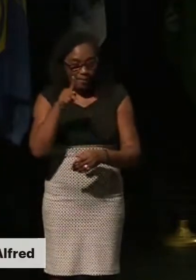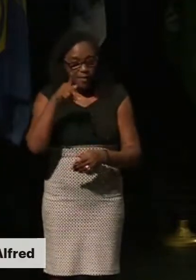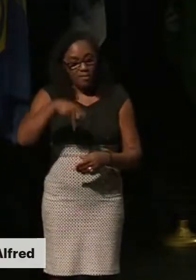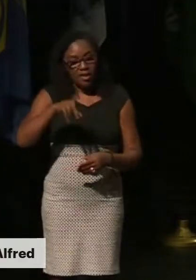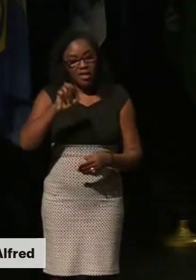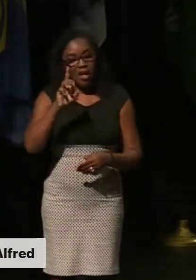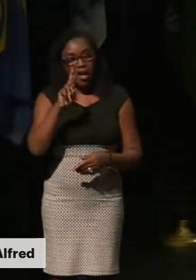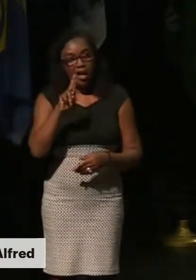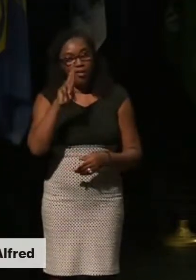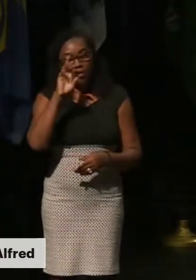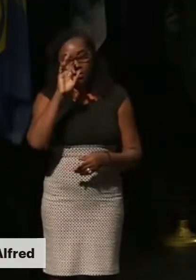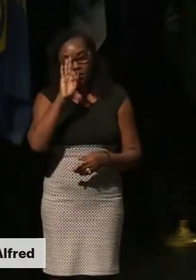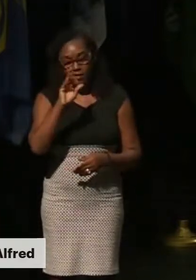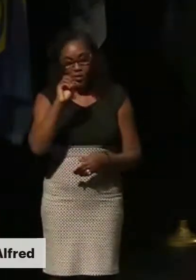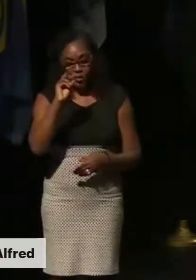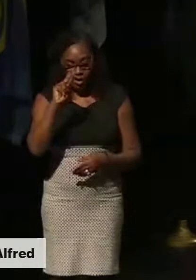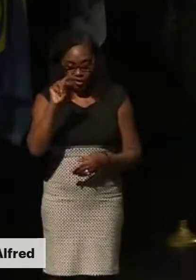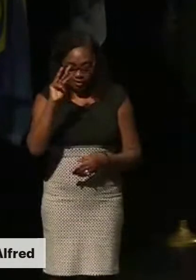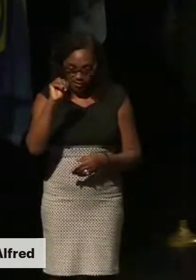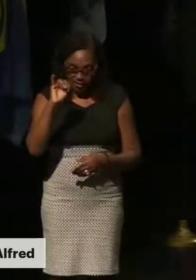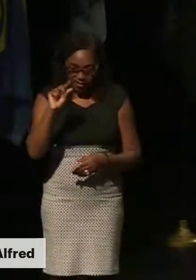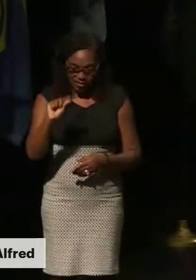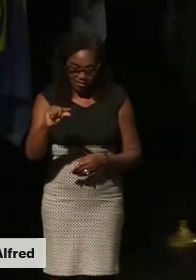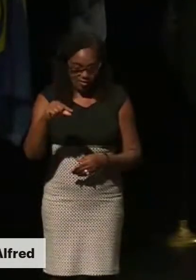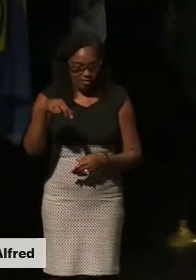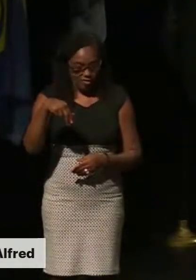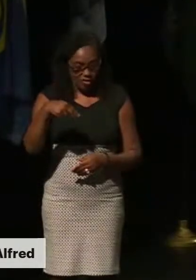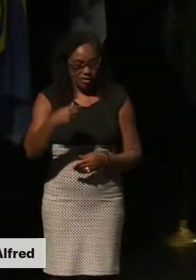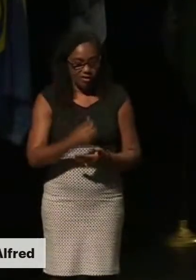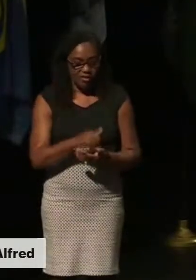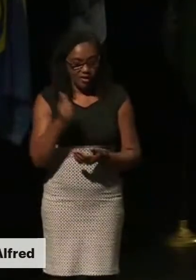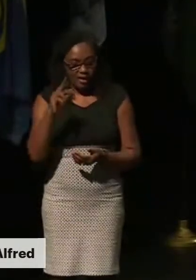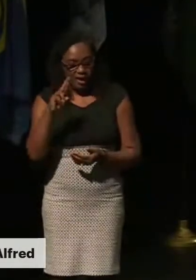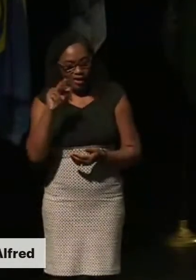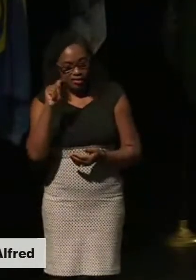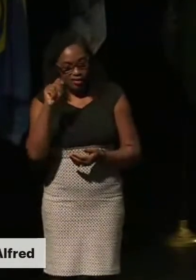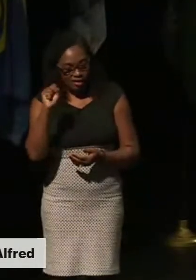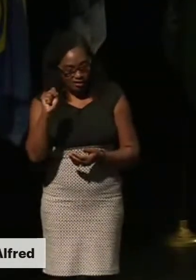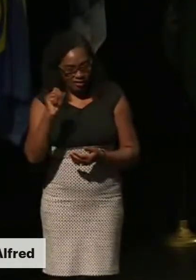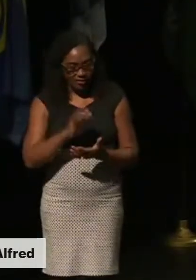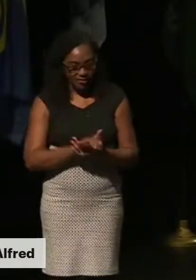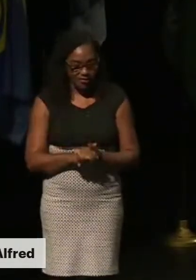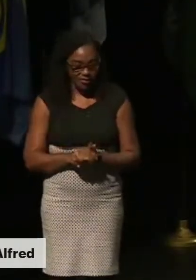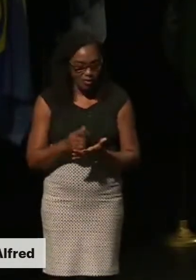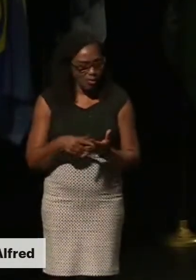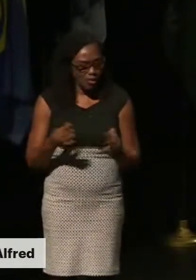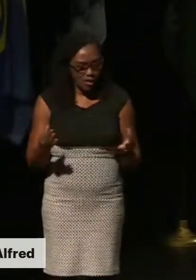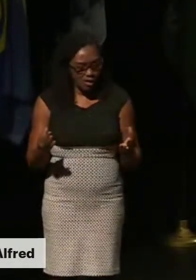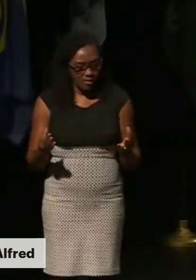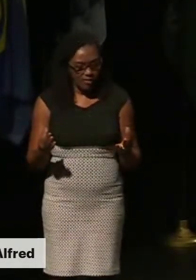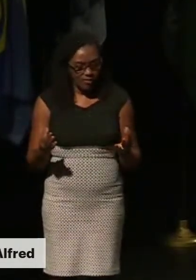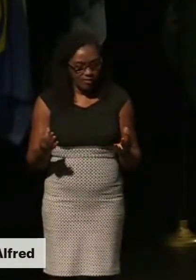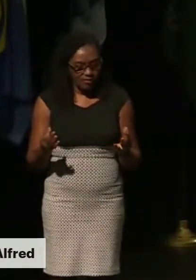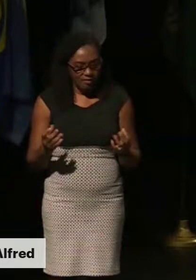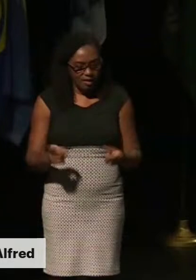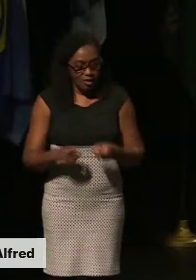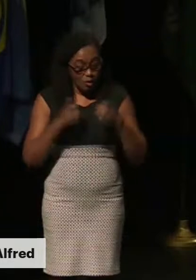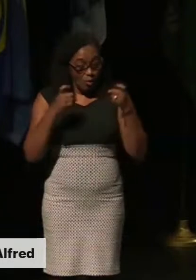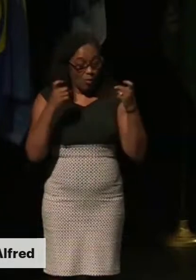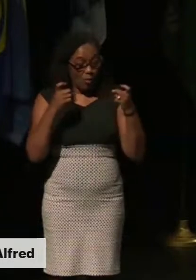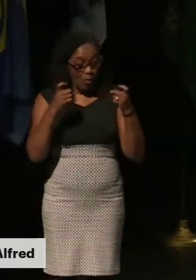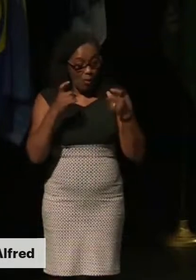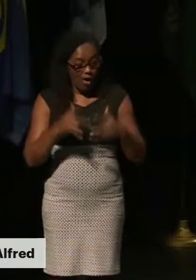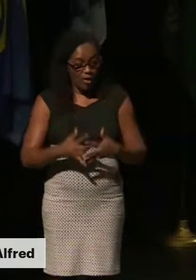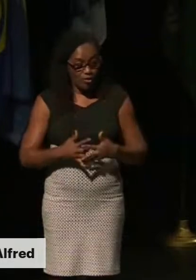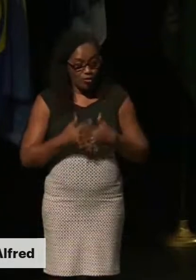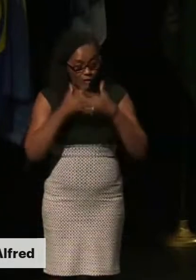2001, under her guidance, TAPA won the World Folk Dance Trophy in Wales, UK, and